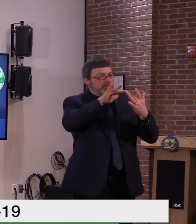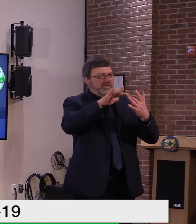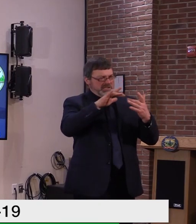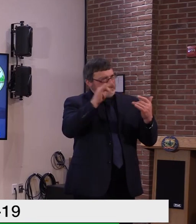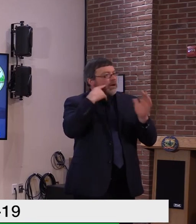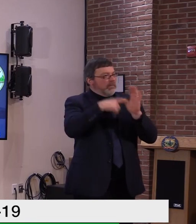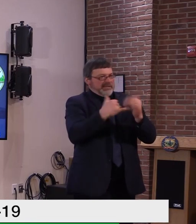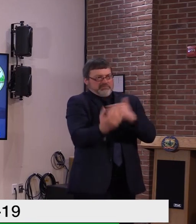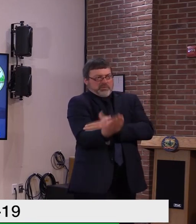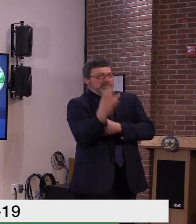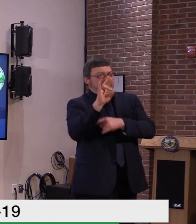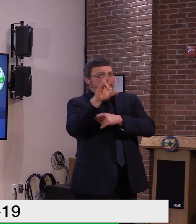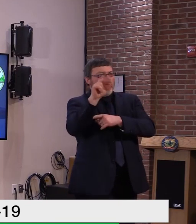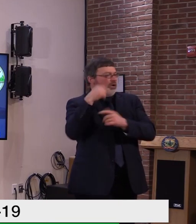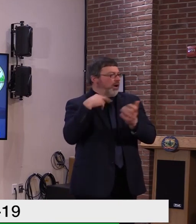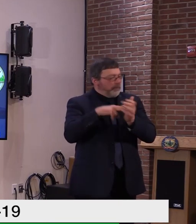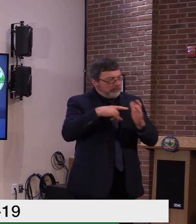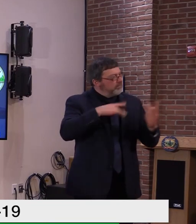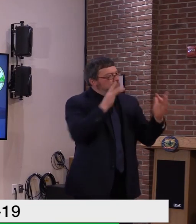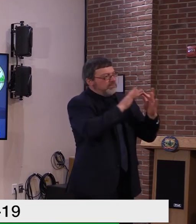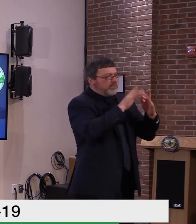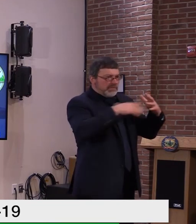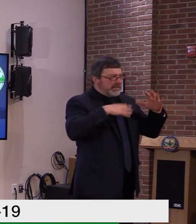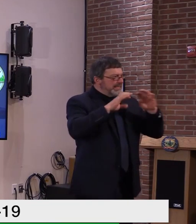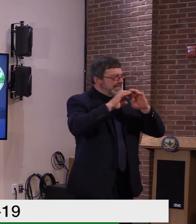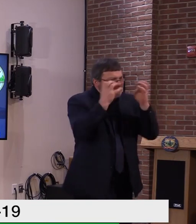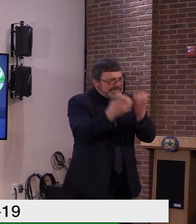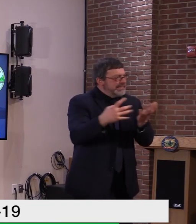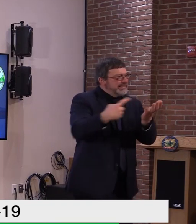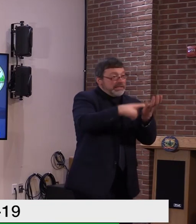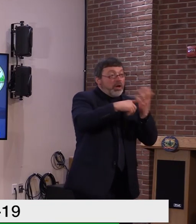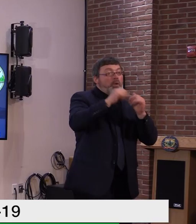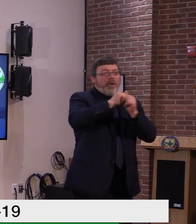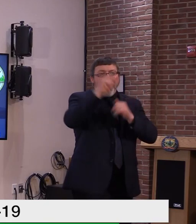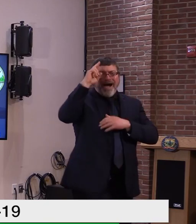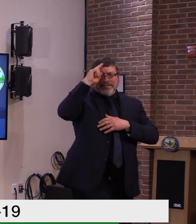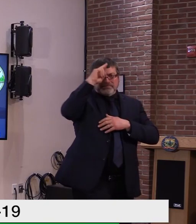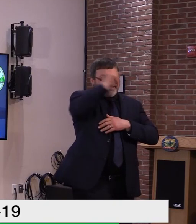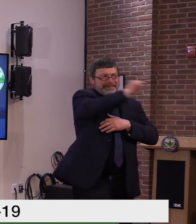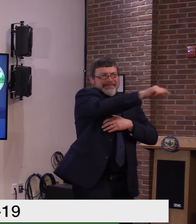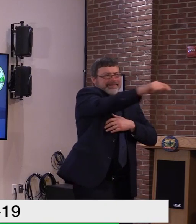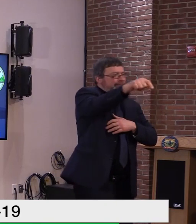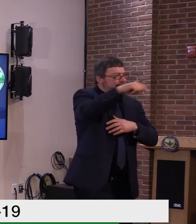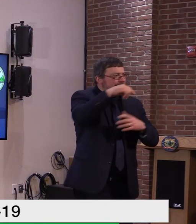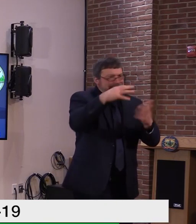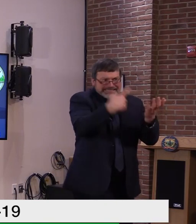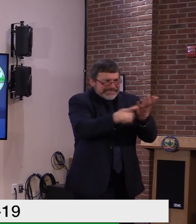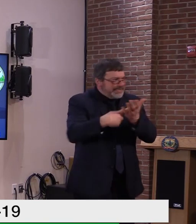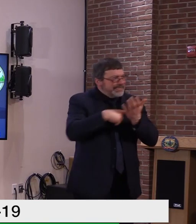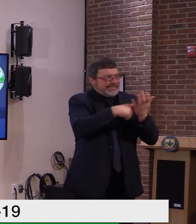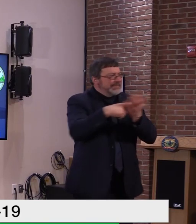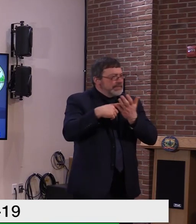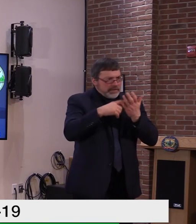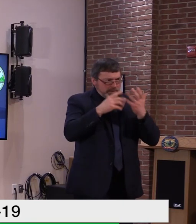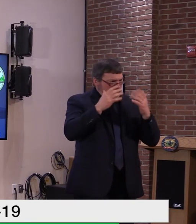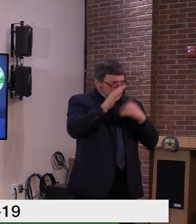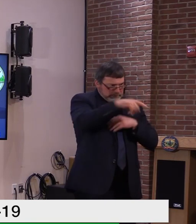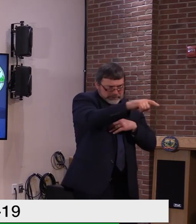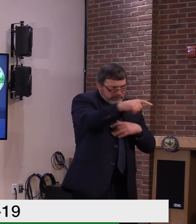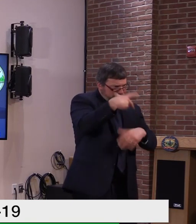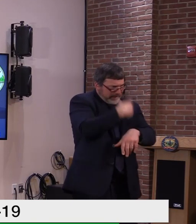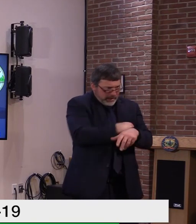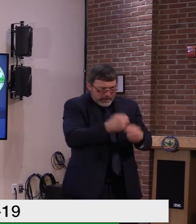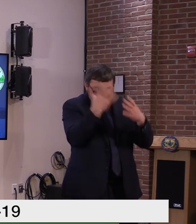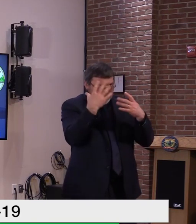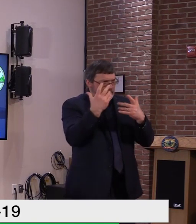sure that there is distribution and talking with them. It was a two-way sort of